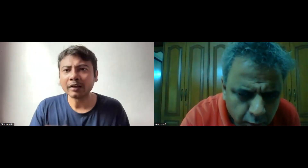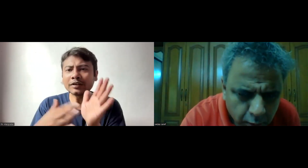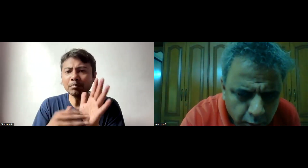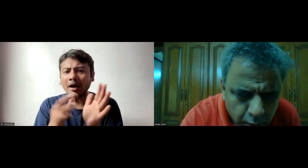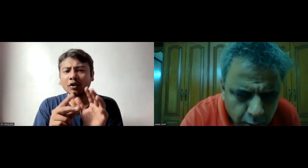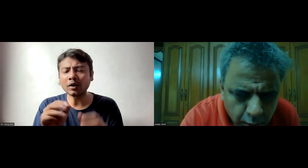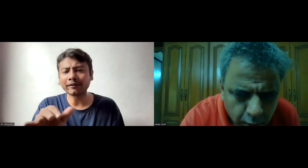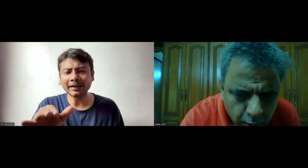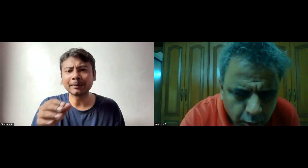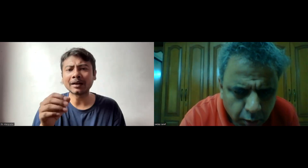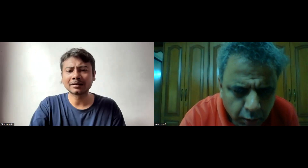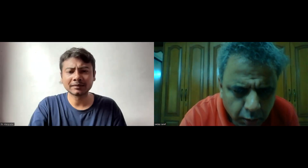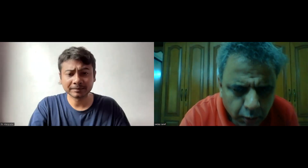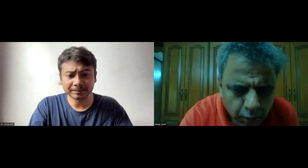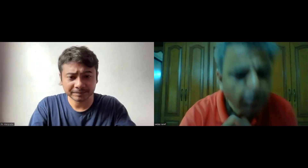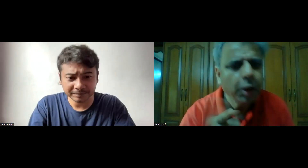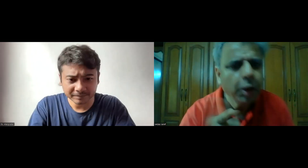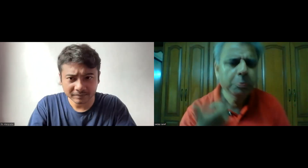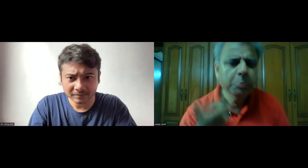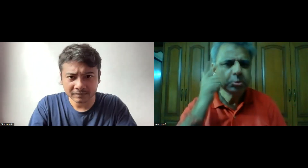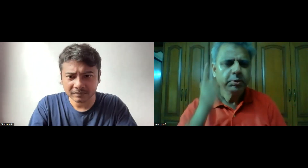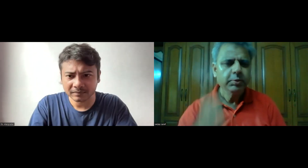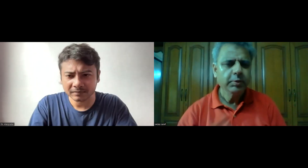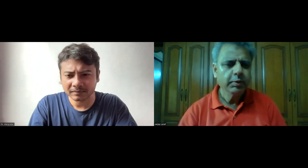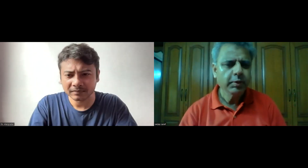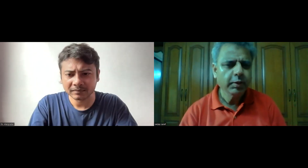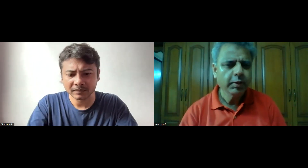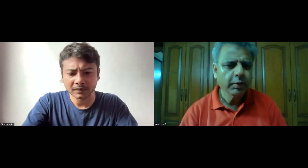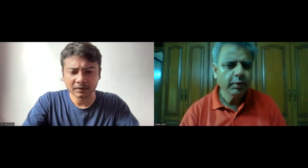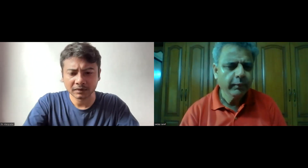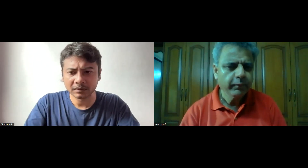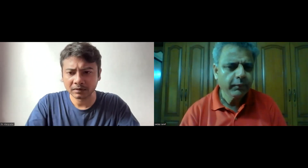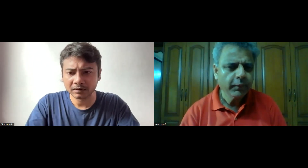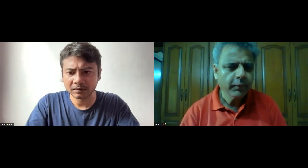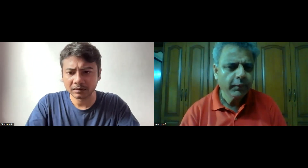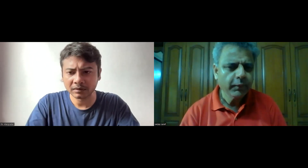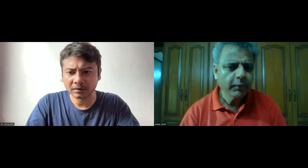You say Muna or Guna? Wait, let me ask. Guna.